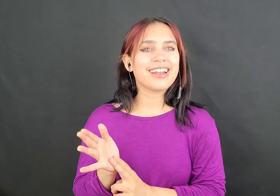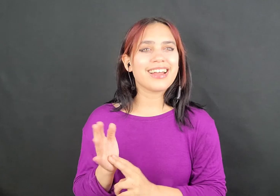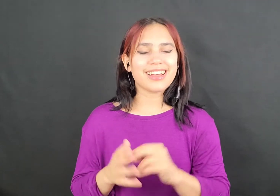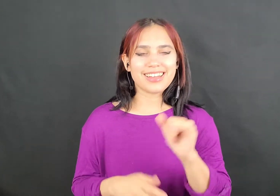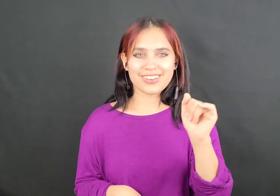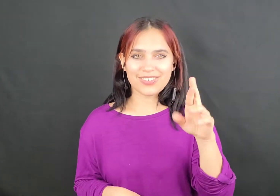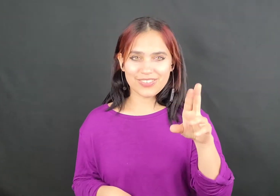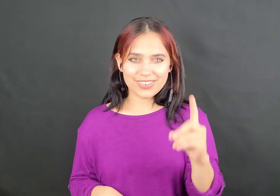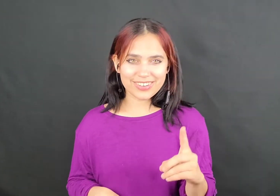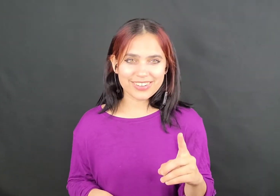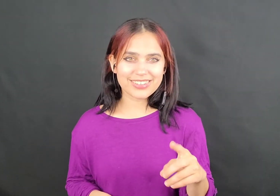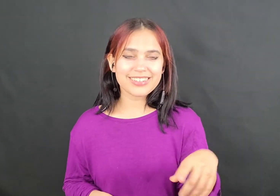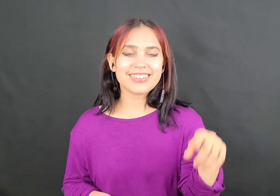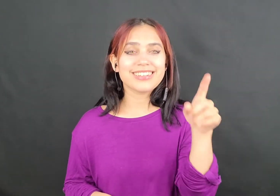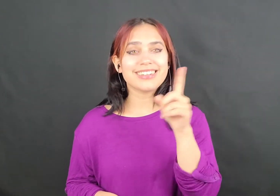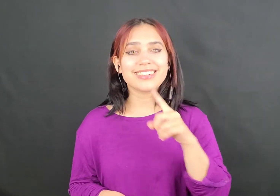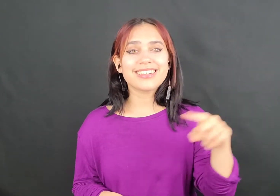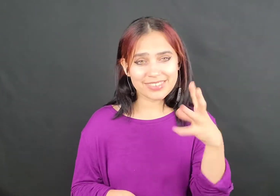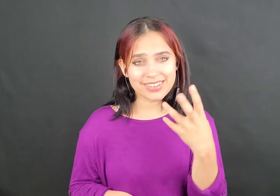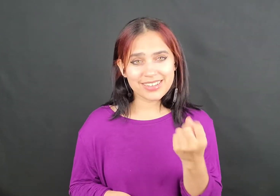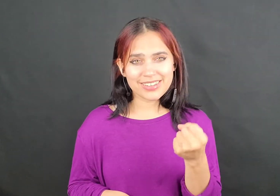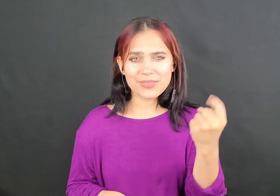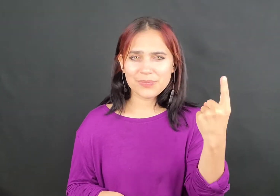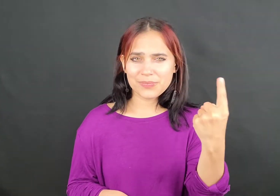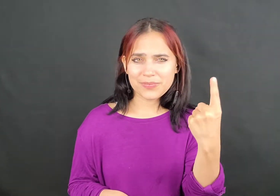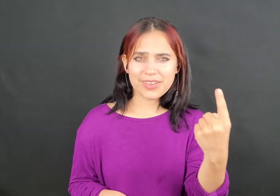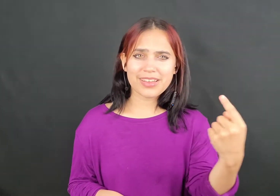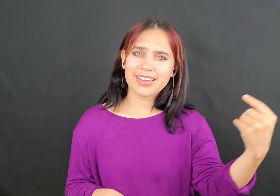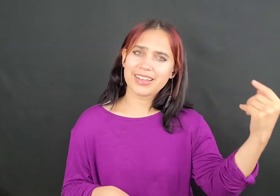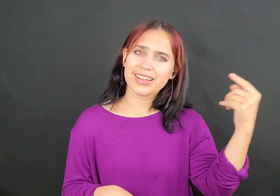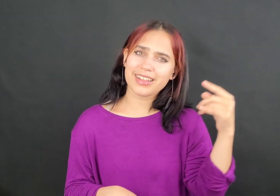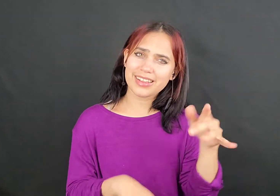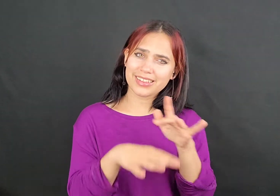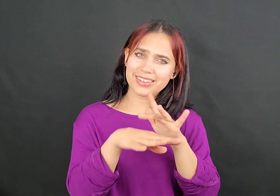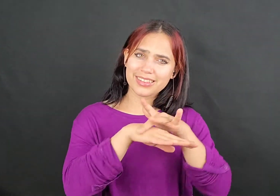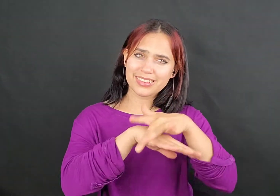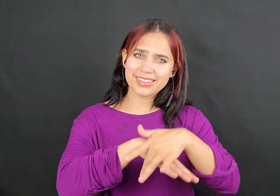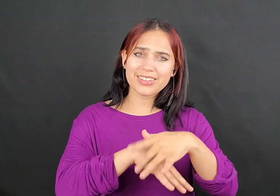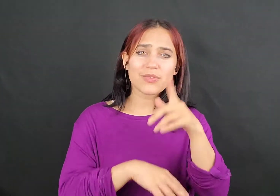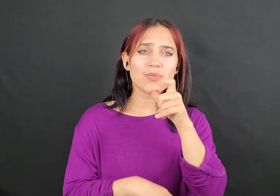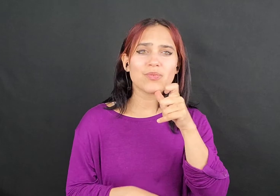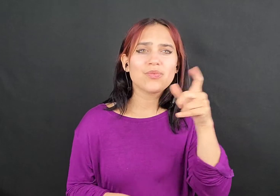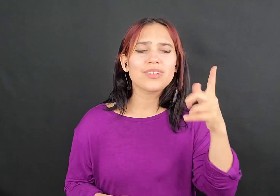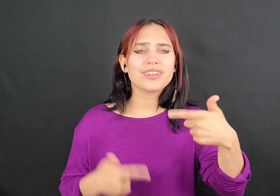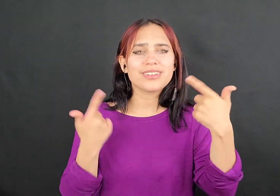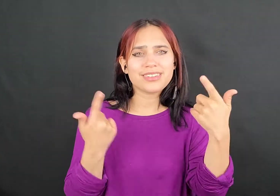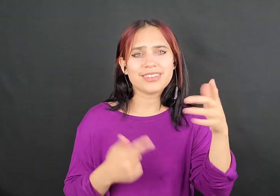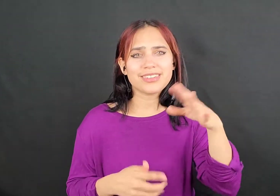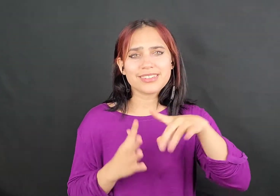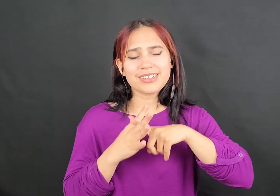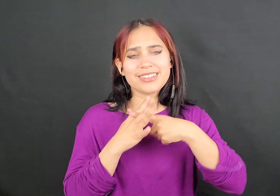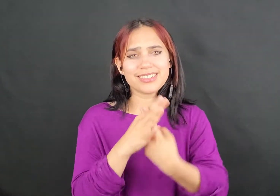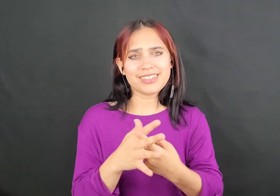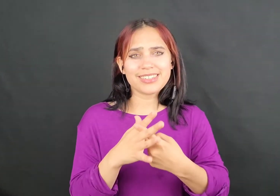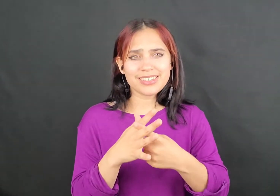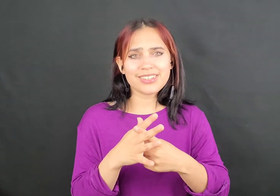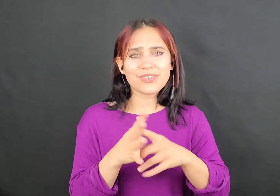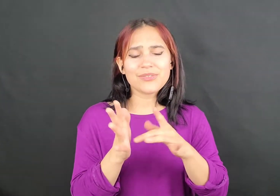Cave itself. Pompilius Mela, one of the earliest writers on geography who lived about the beginning of the Christian